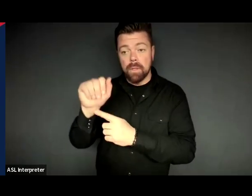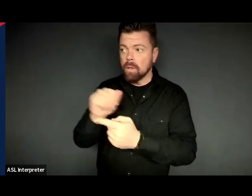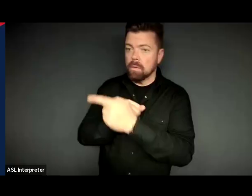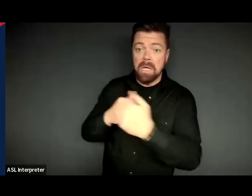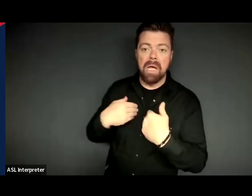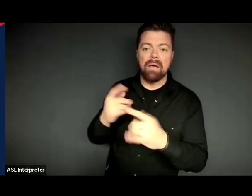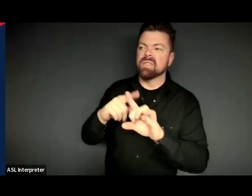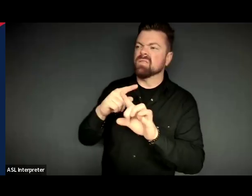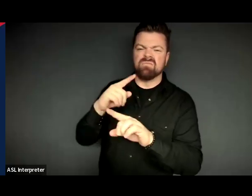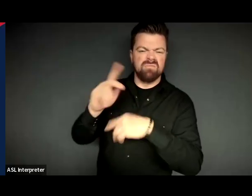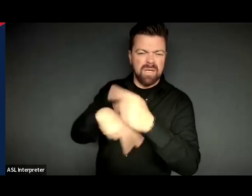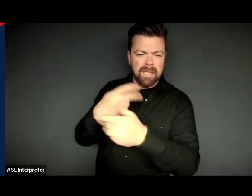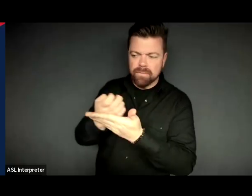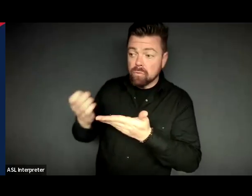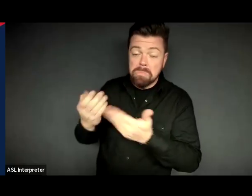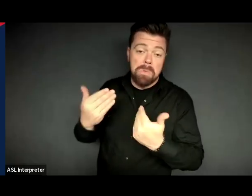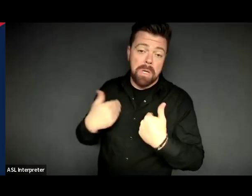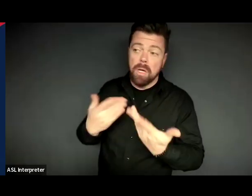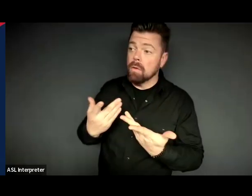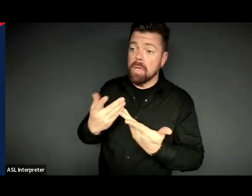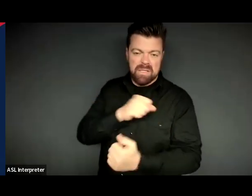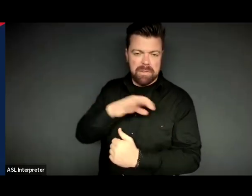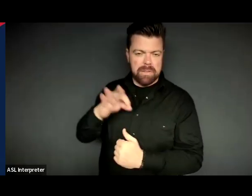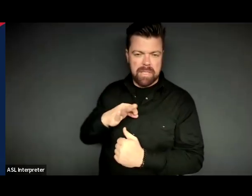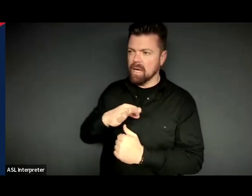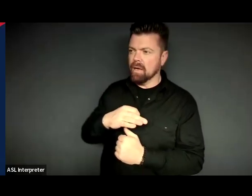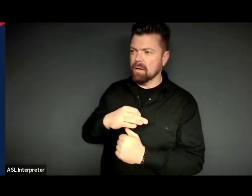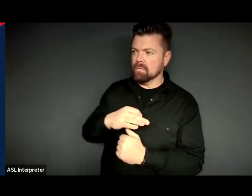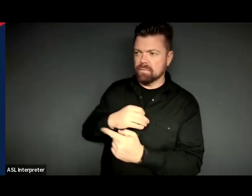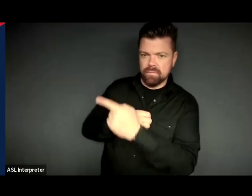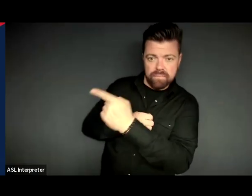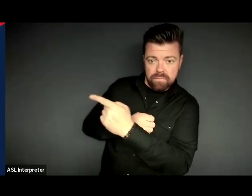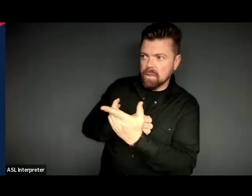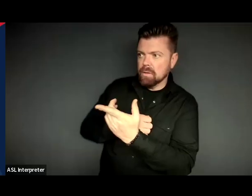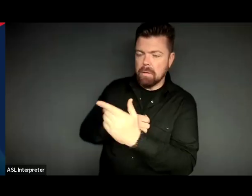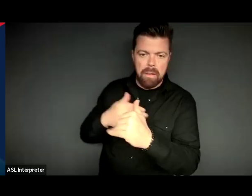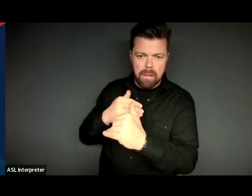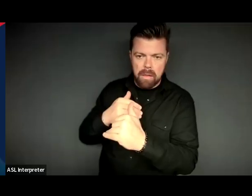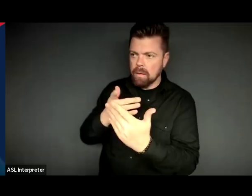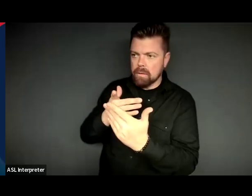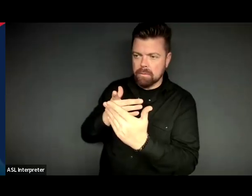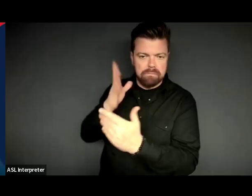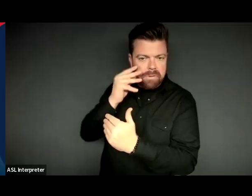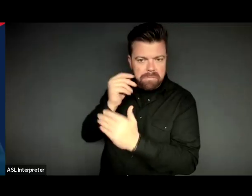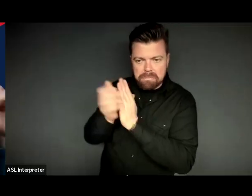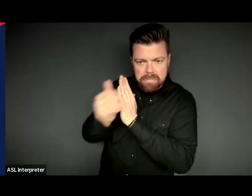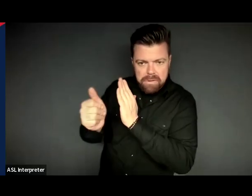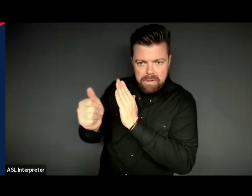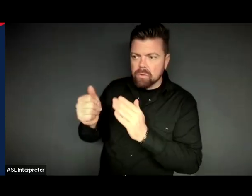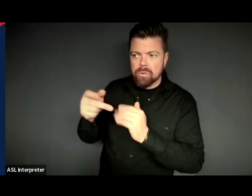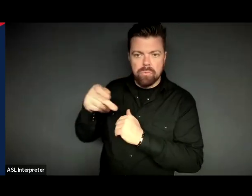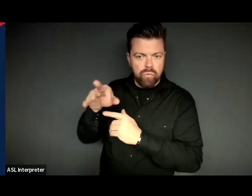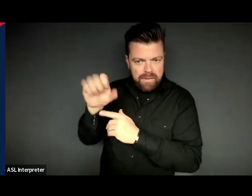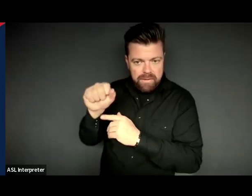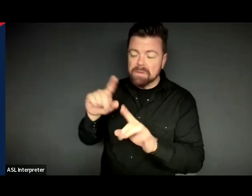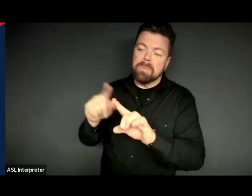equipment. They have trainers. They might not have any experience in paralysis whatsoever. But I know at the Y, they have